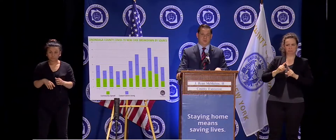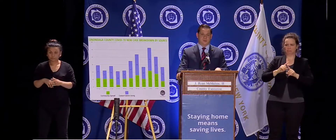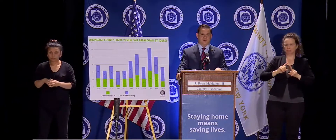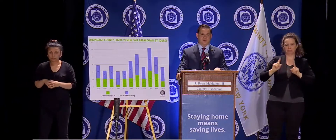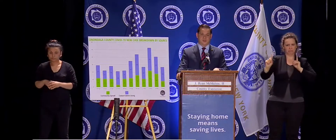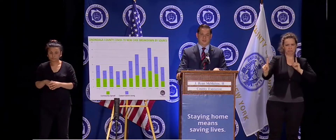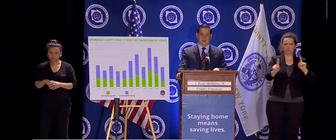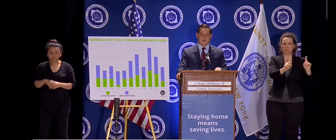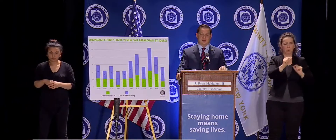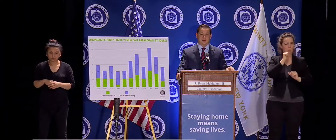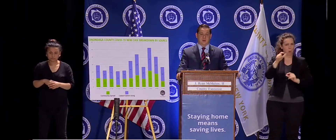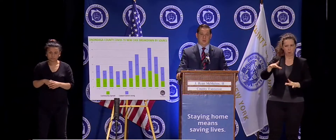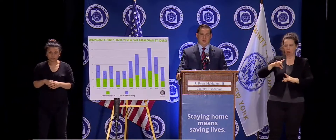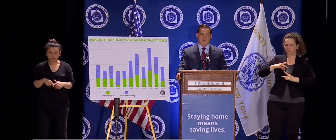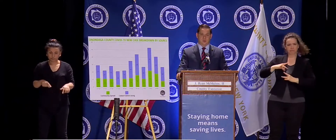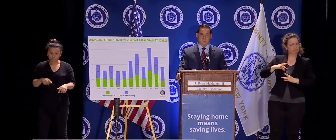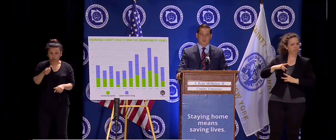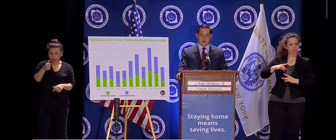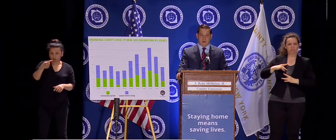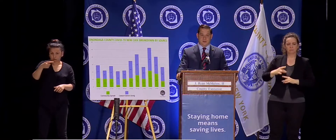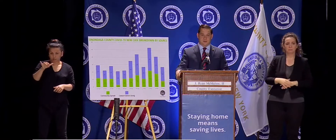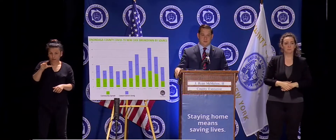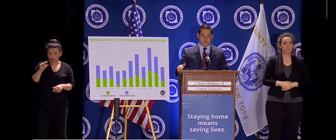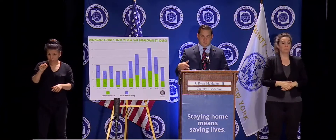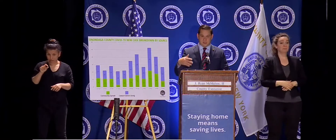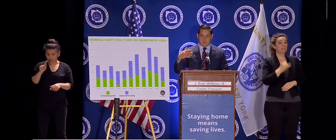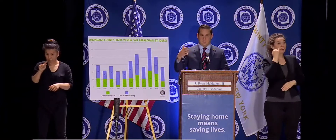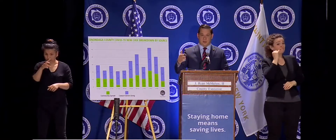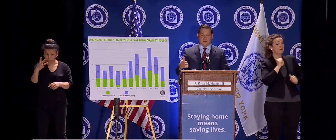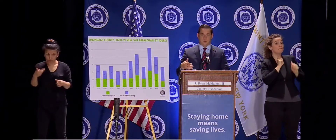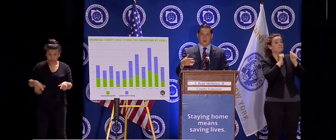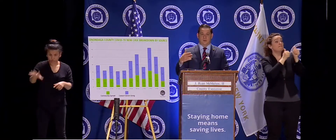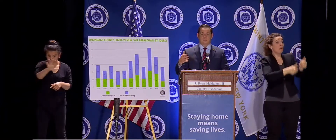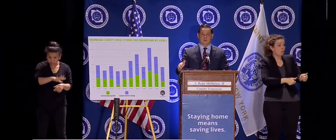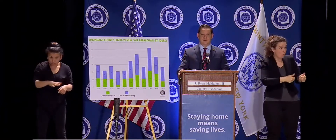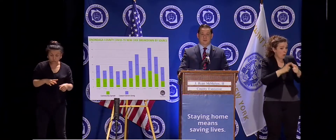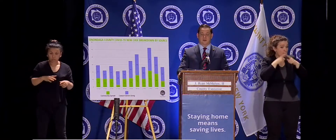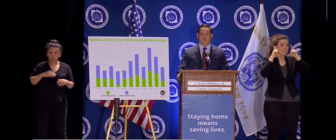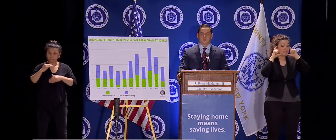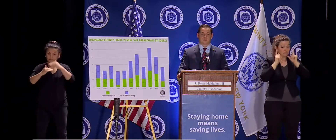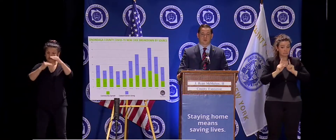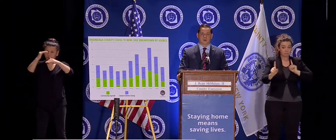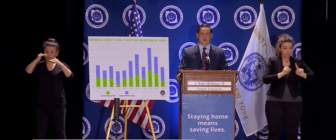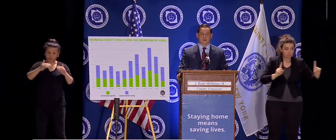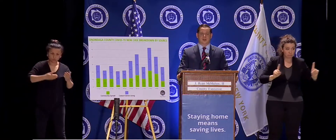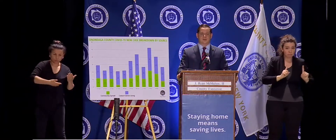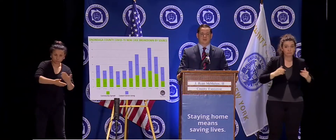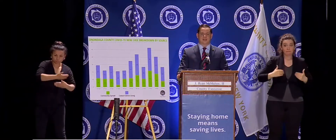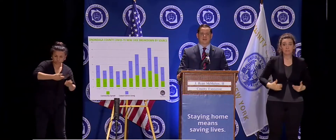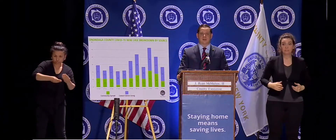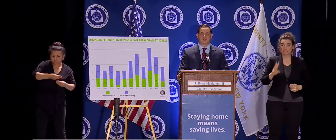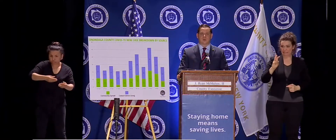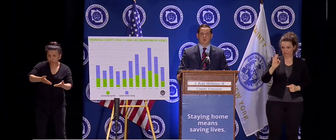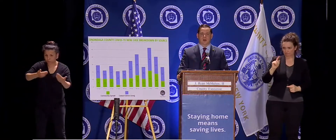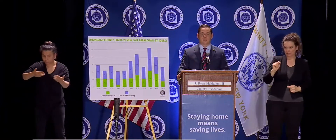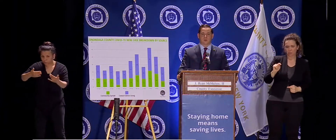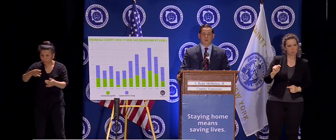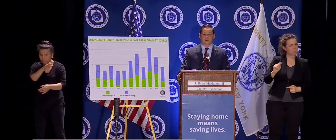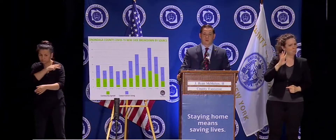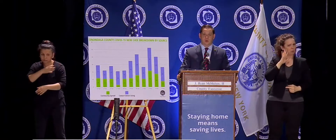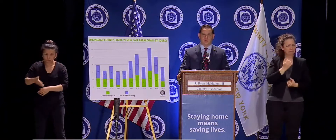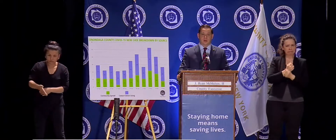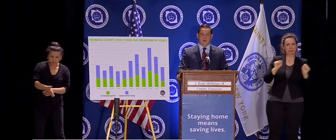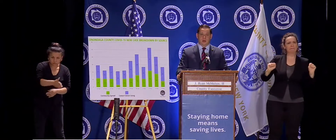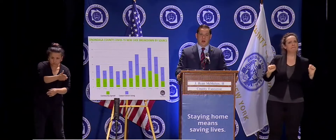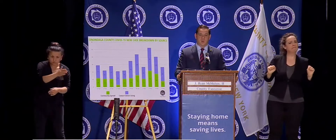in a position for success related to a restart, to start to get people back to work, start to resume the types of activities that we want to do